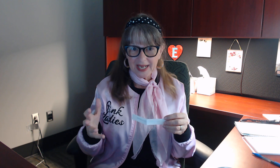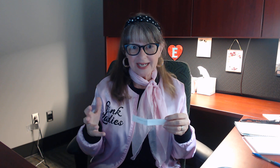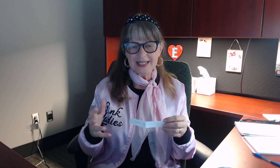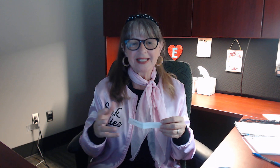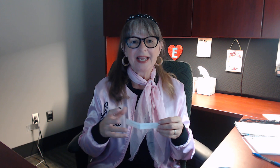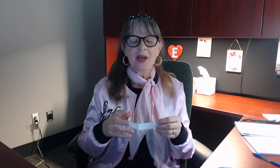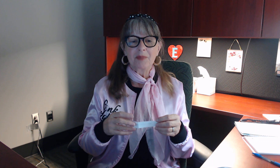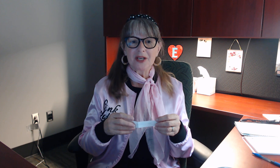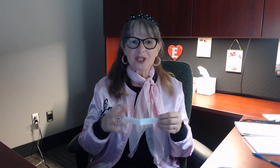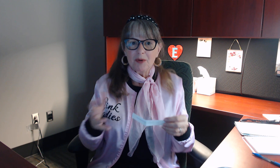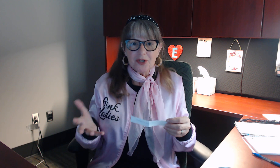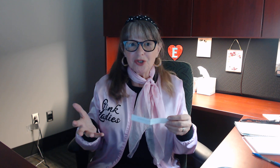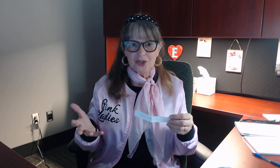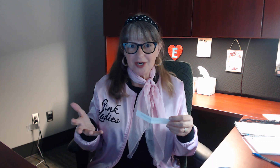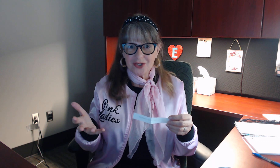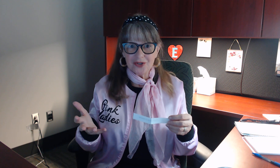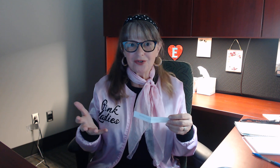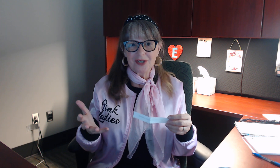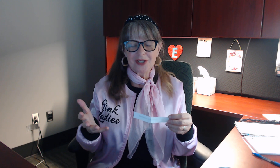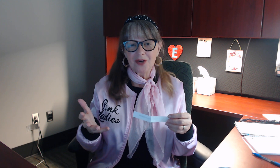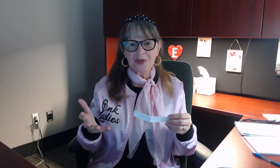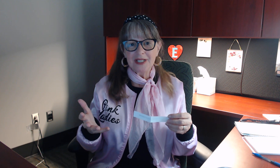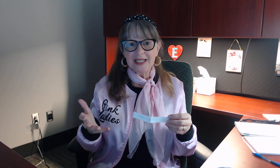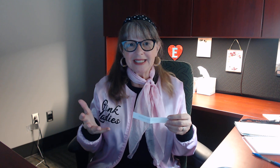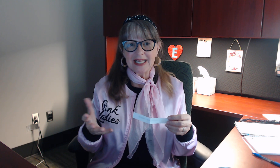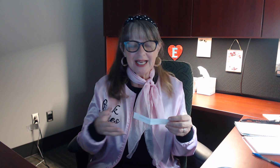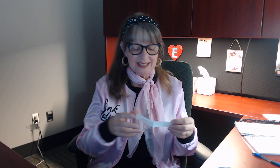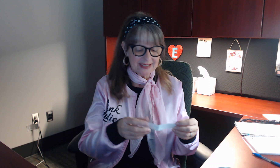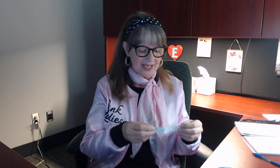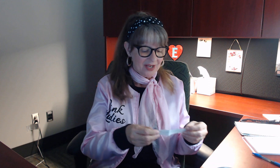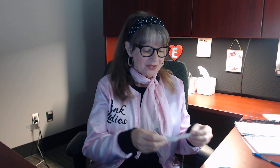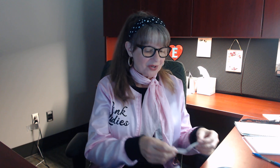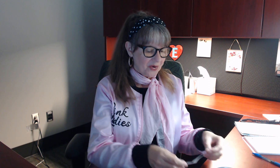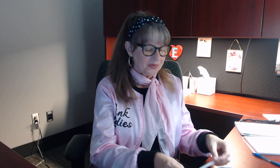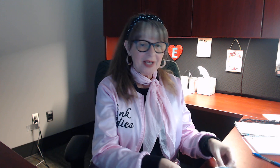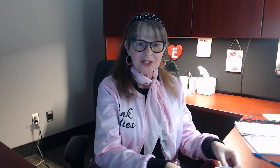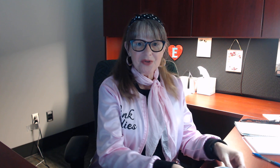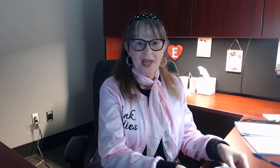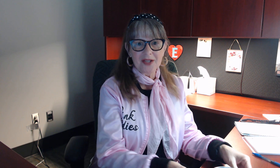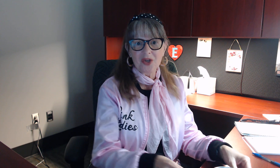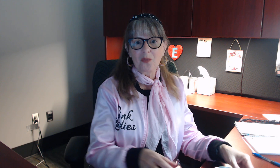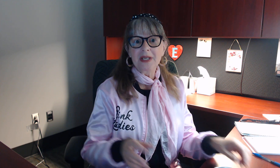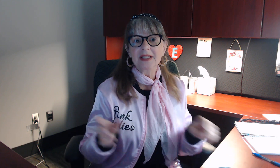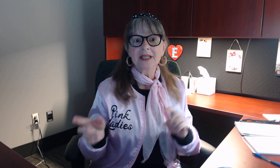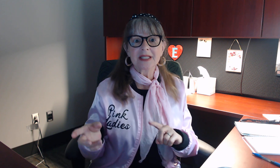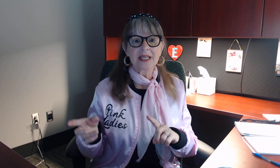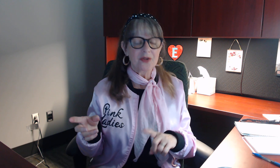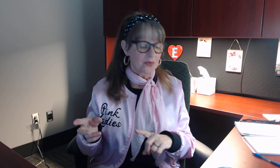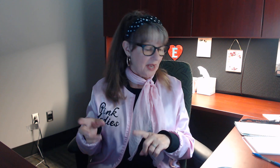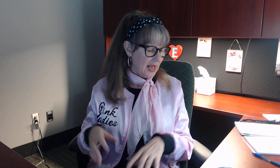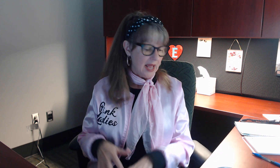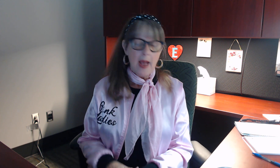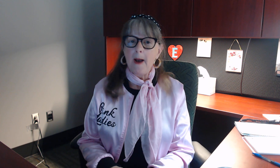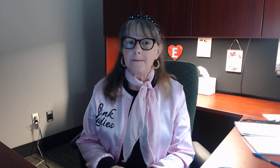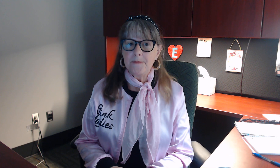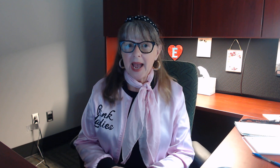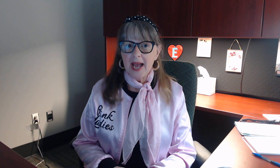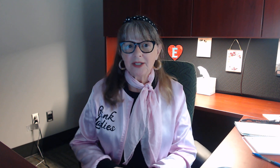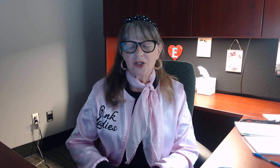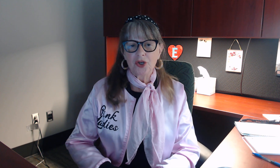charades because it's mostly just gestures. It's not really any signs. So let's do that. So we did this the other day, a bat turning